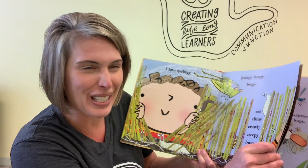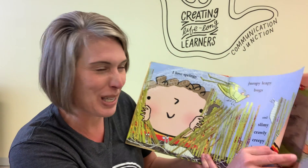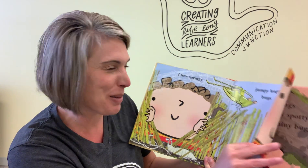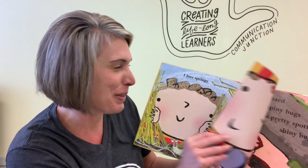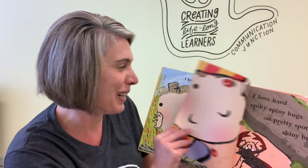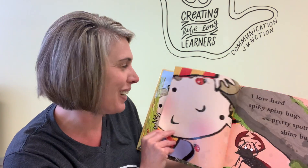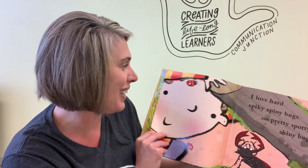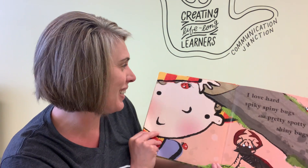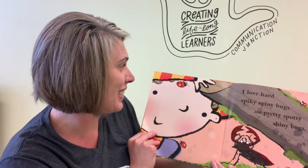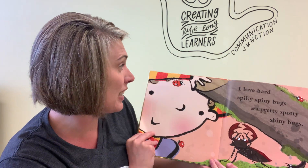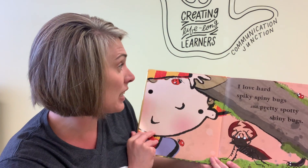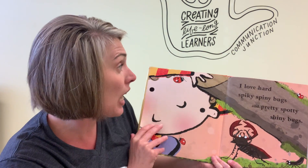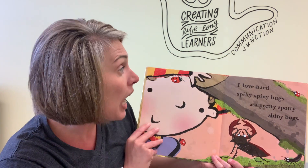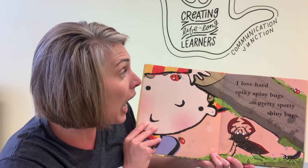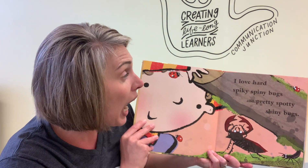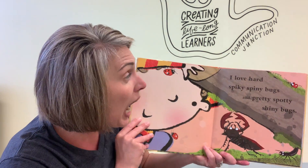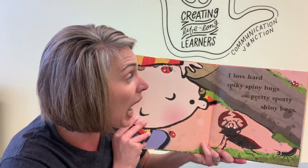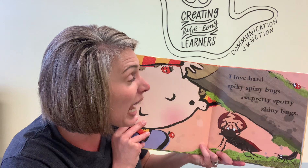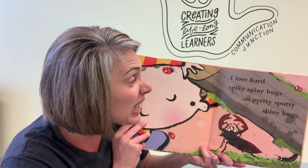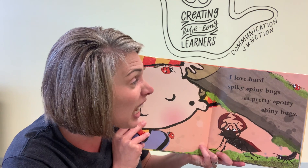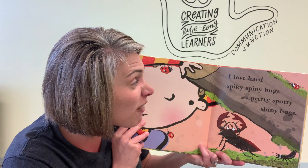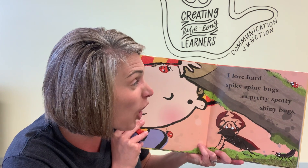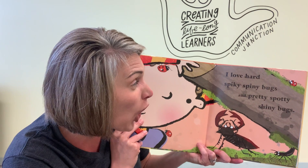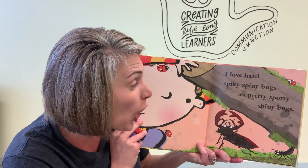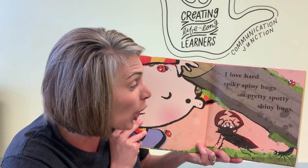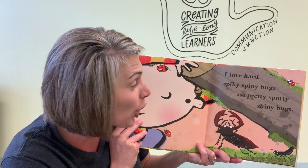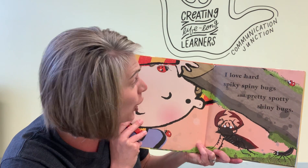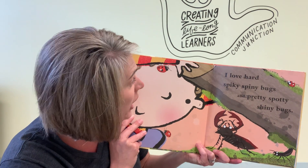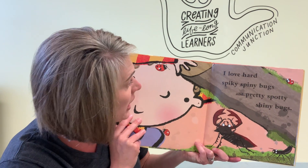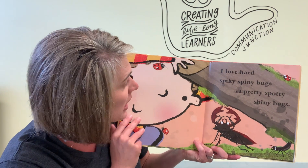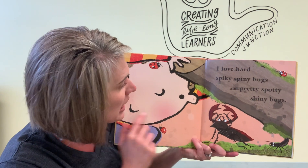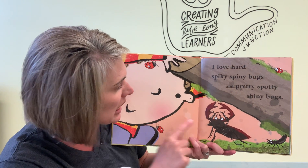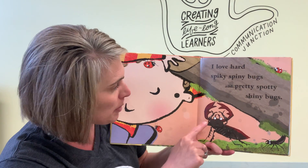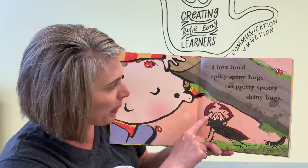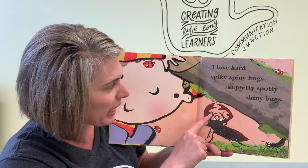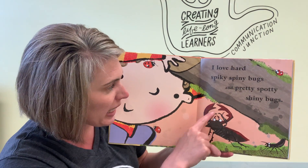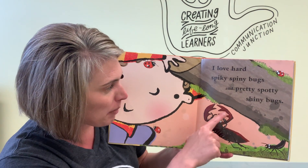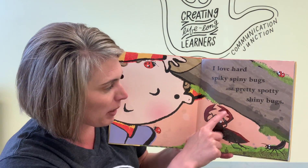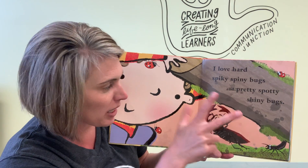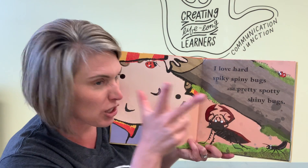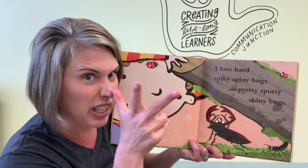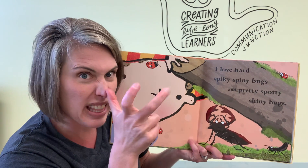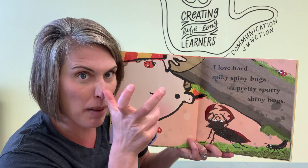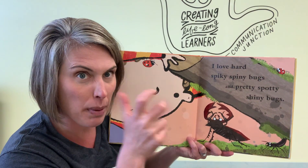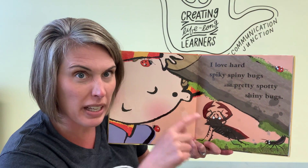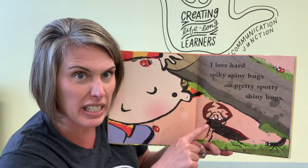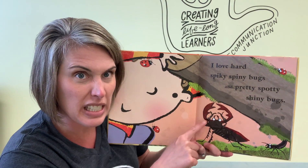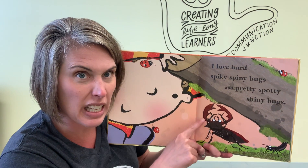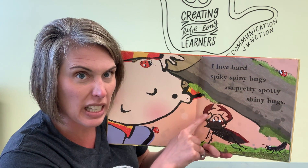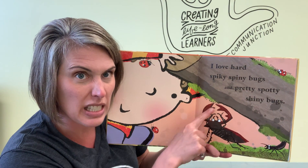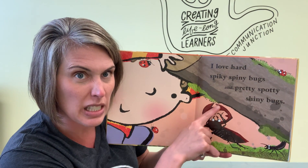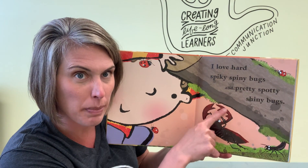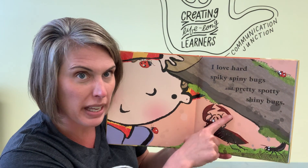crawly bugs. I love hard, spiky bugs. Look at that bug, he's got lots of